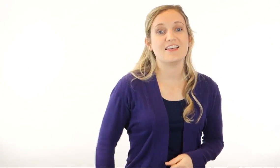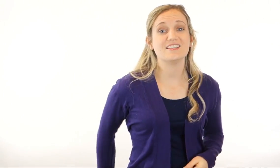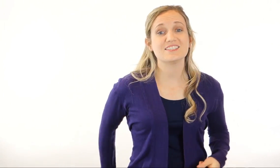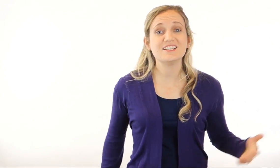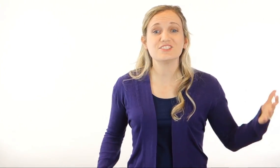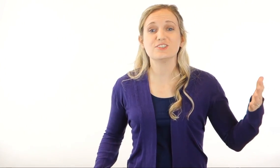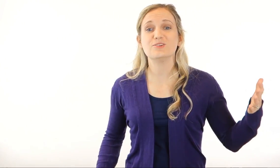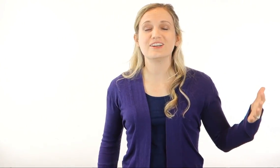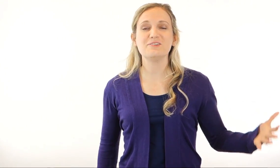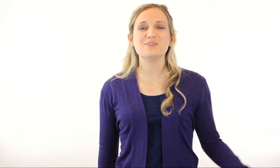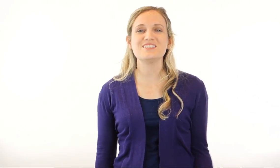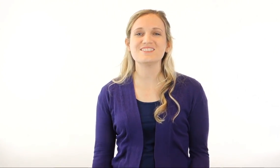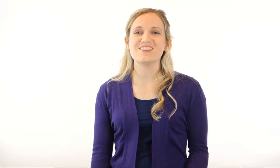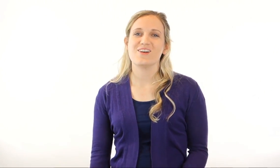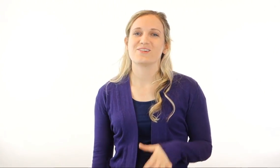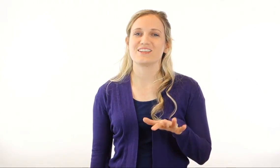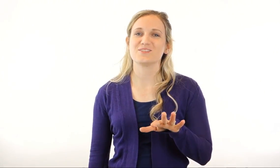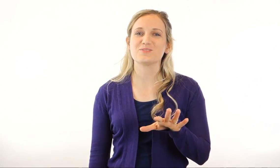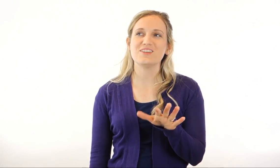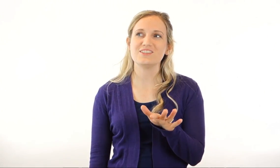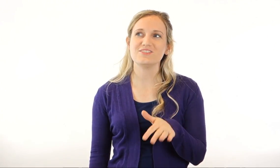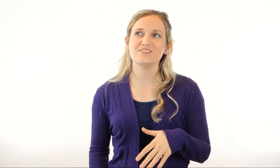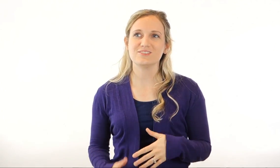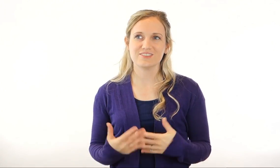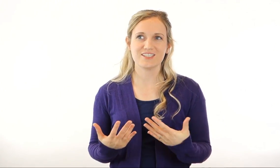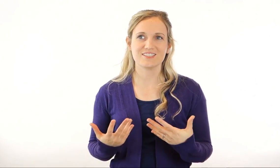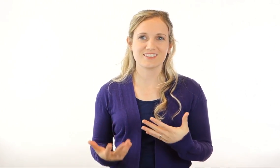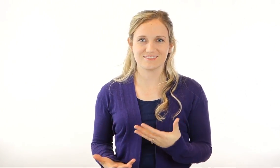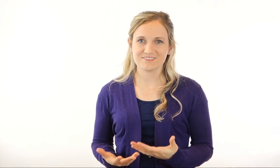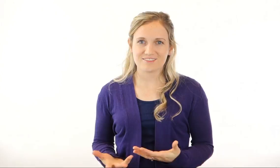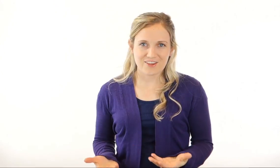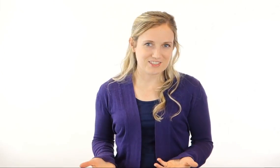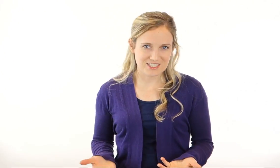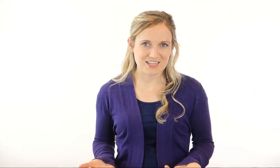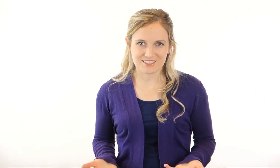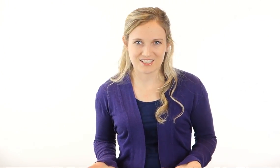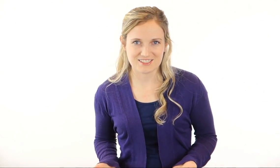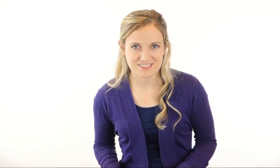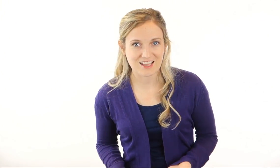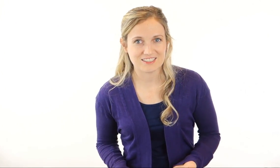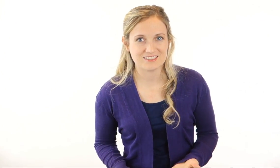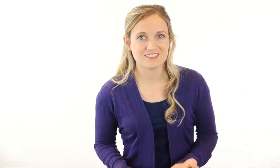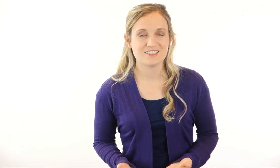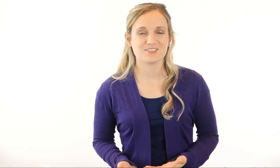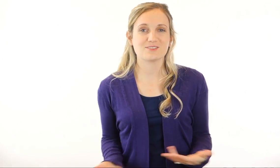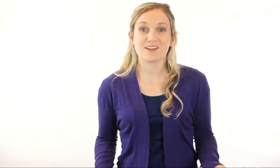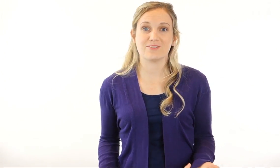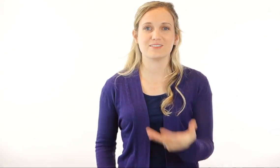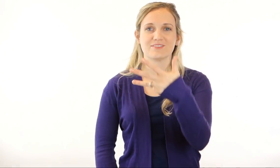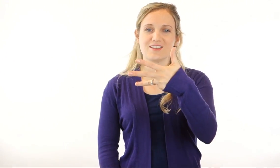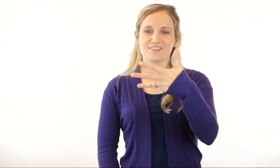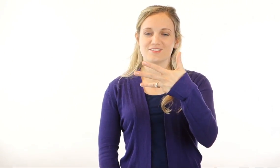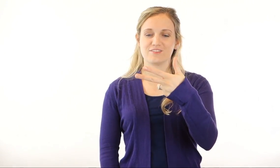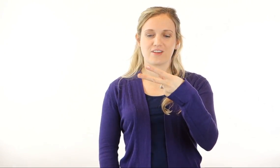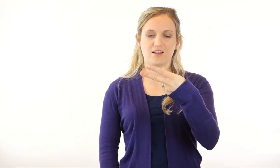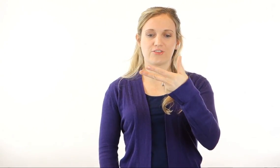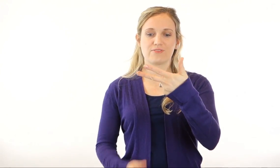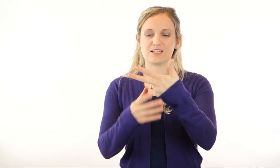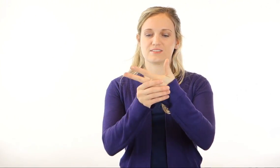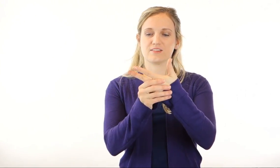then celestial glory, which is, okay, so celestial glory is obviously an LDS sign. So it's kind of fun. So you've got 3. Sorry,